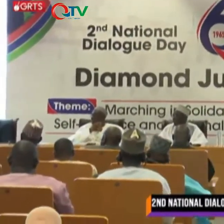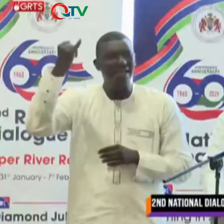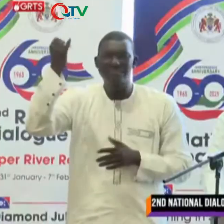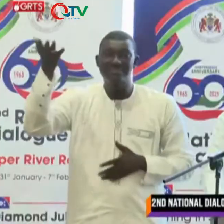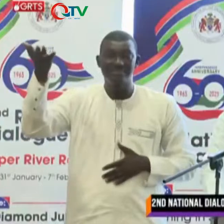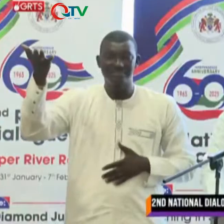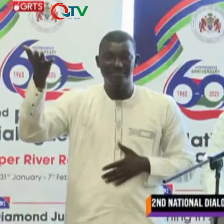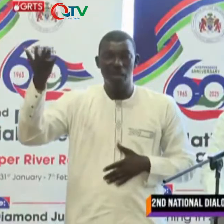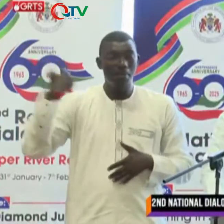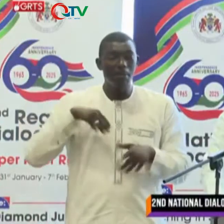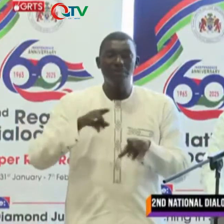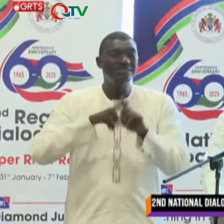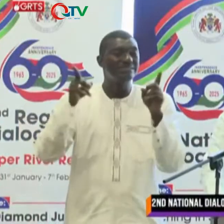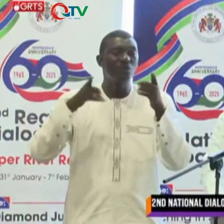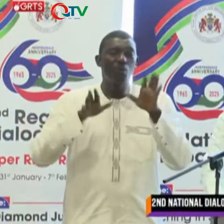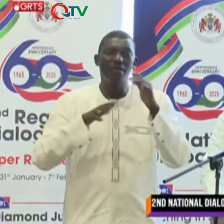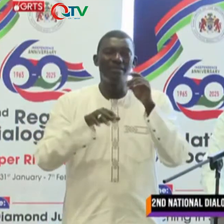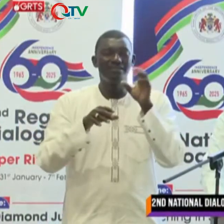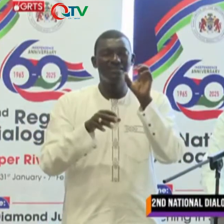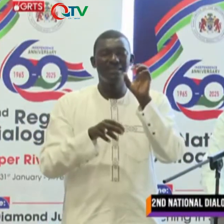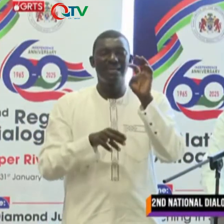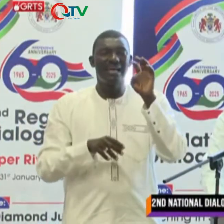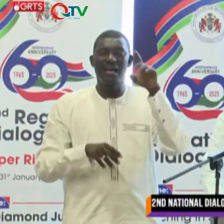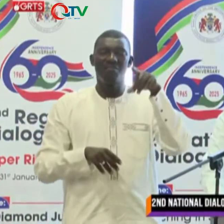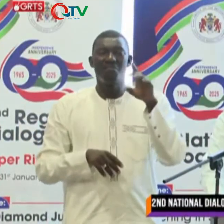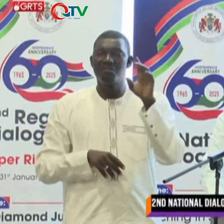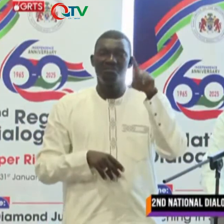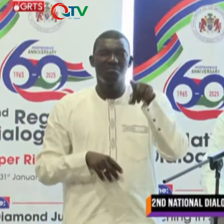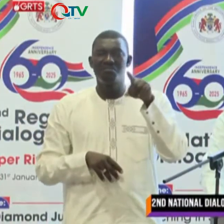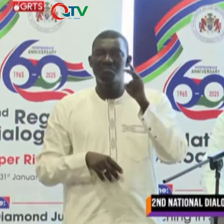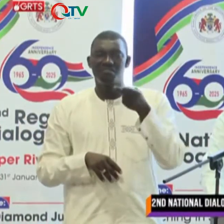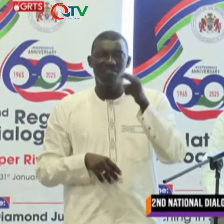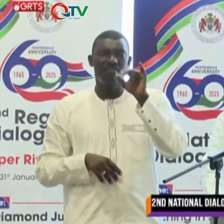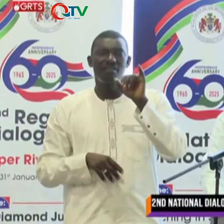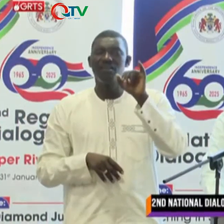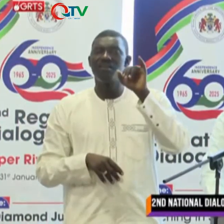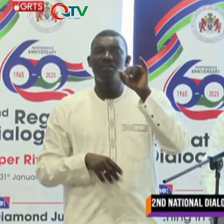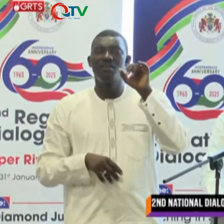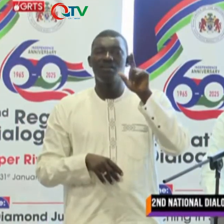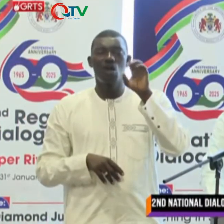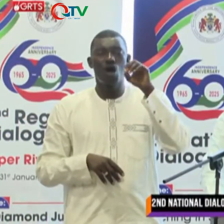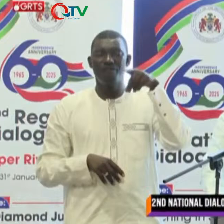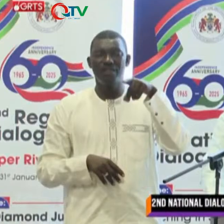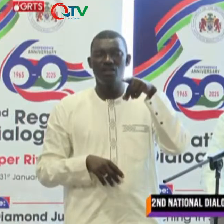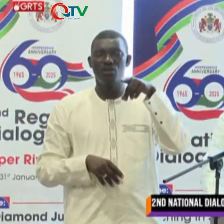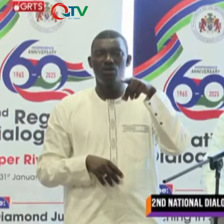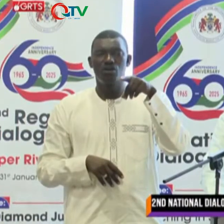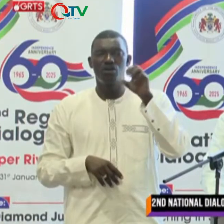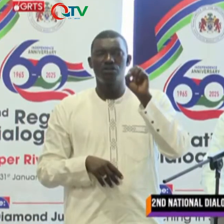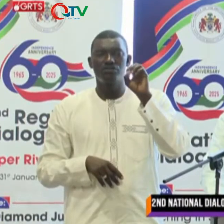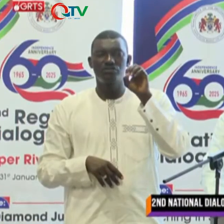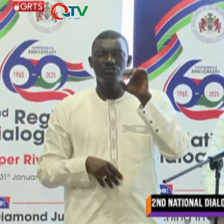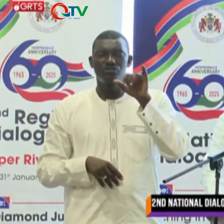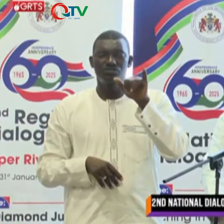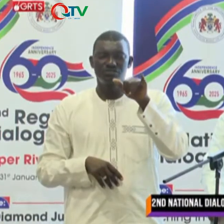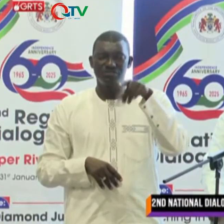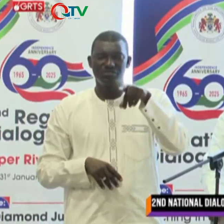philosophies, approaches, ambitions, or worldviews, all of which we can